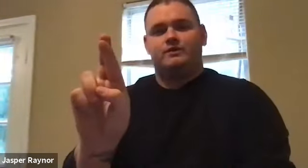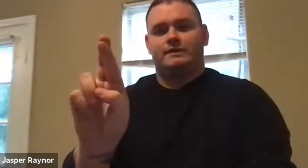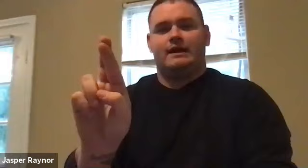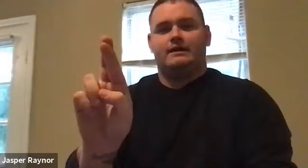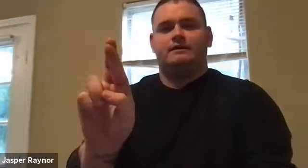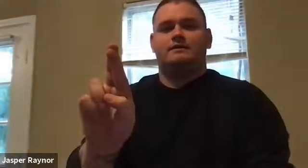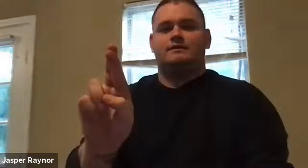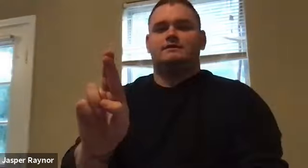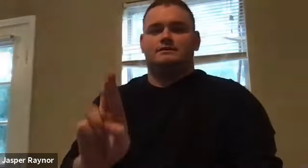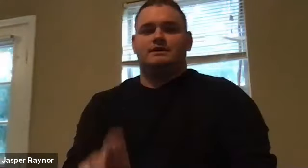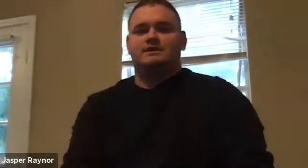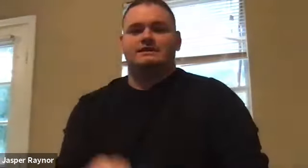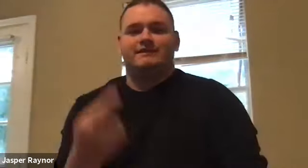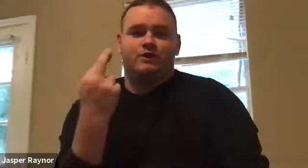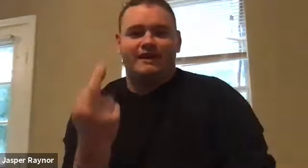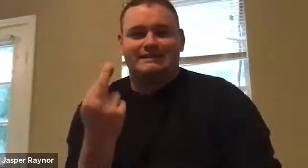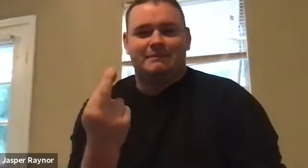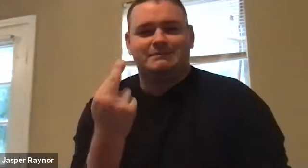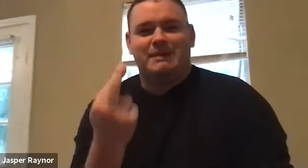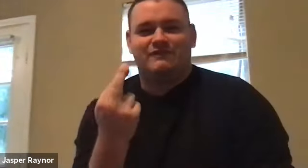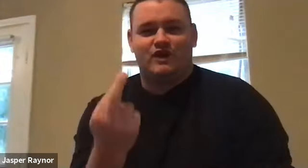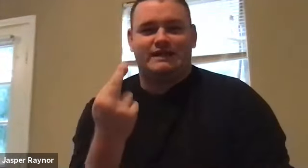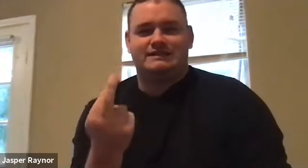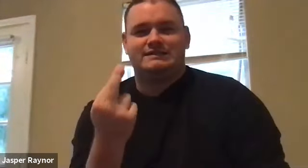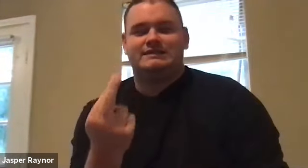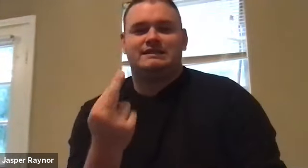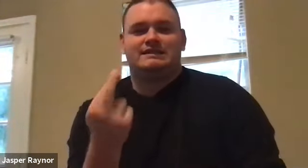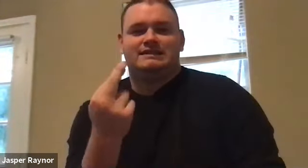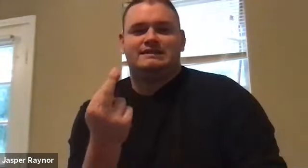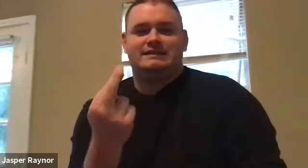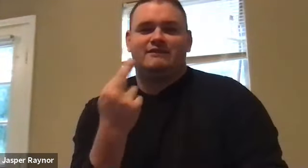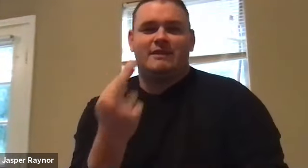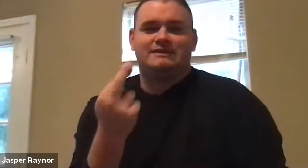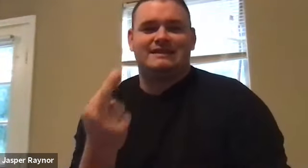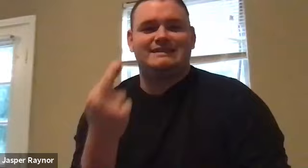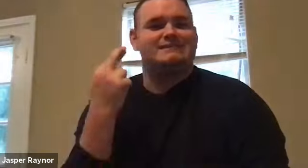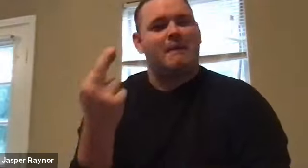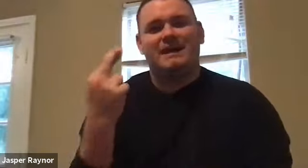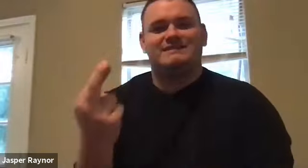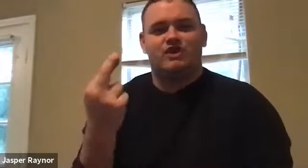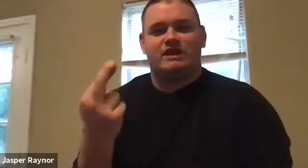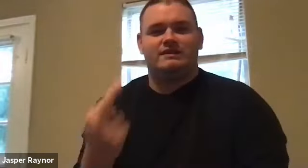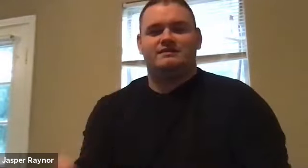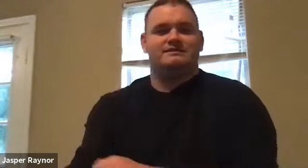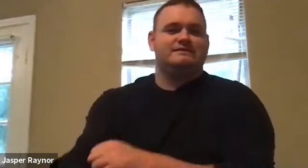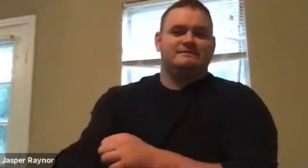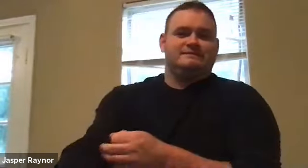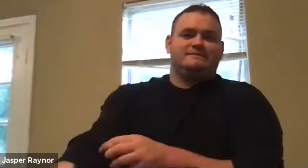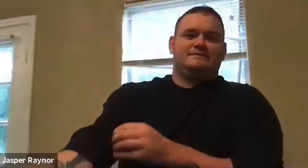Yeah. Okay. If you do this, it means best friend. Oh, If you bounce it like this, that's my best friend.